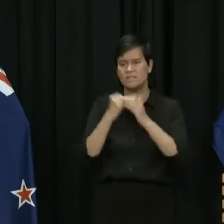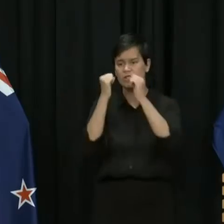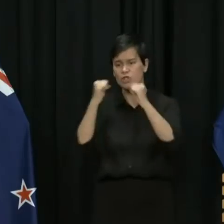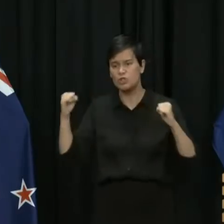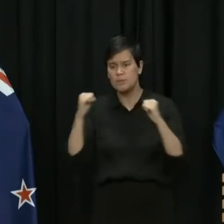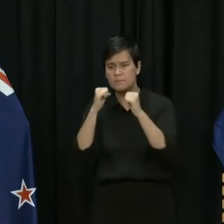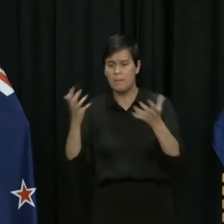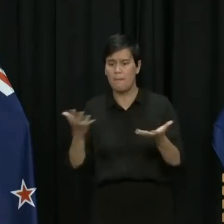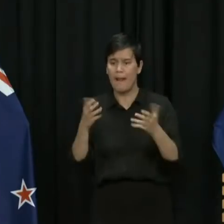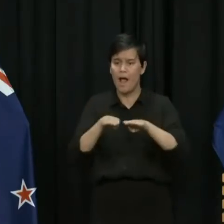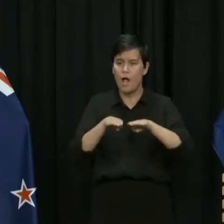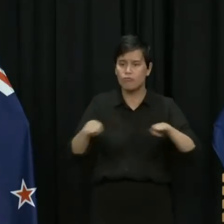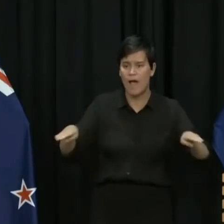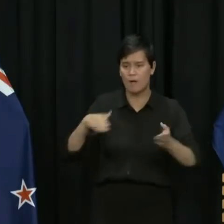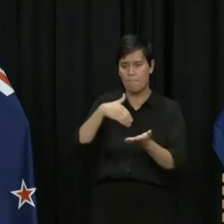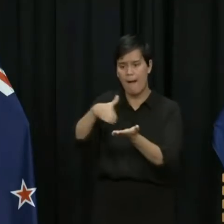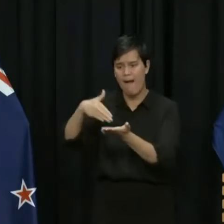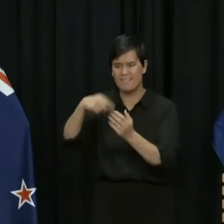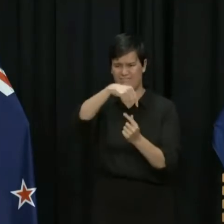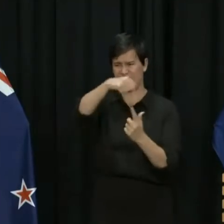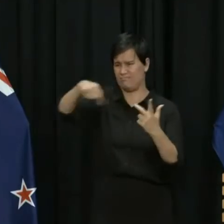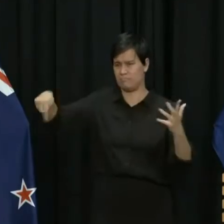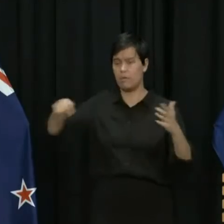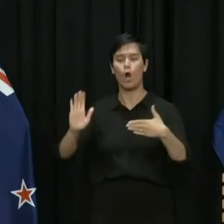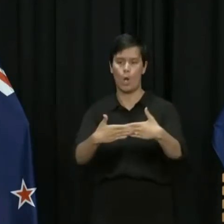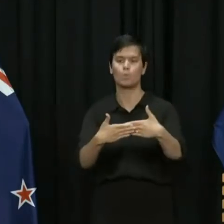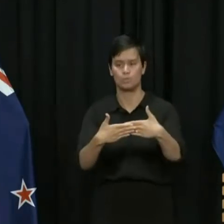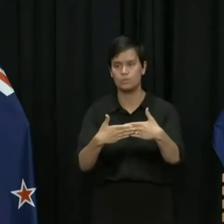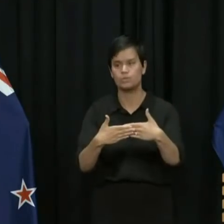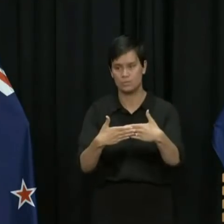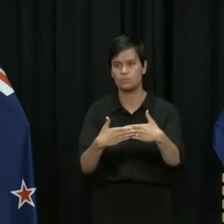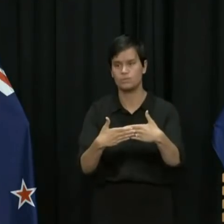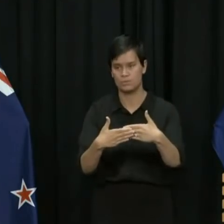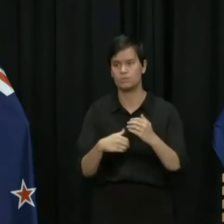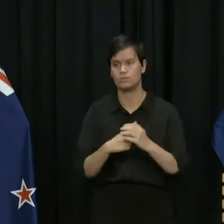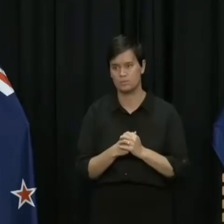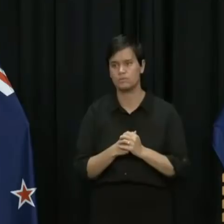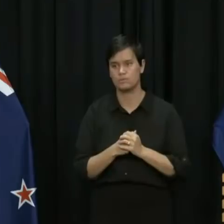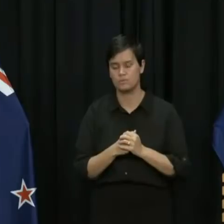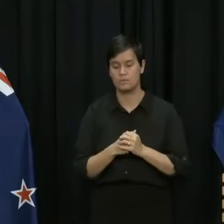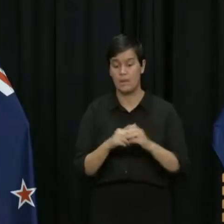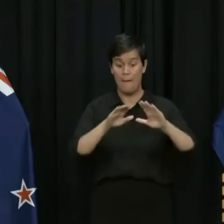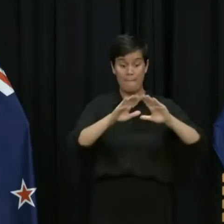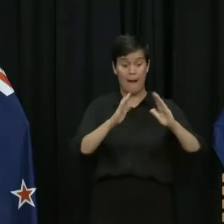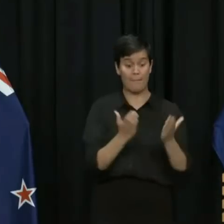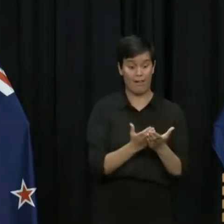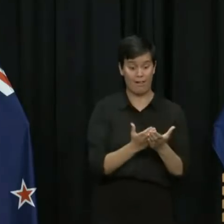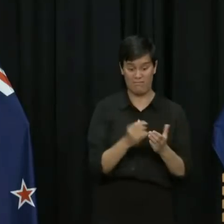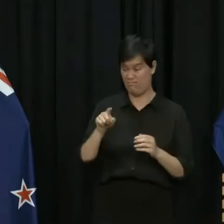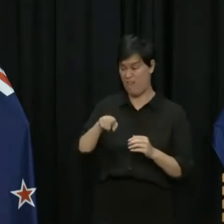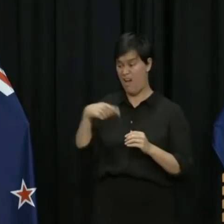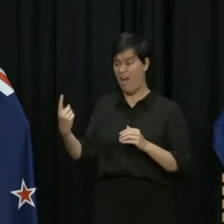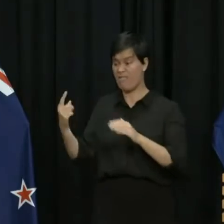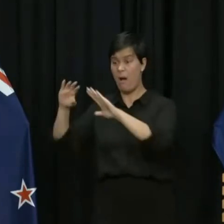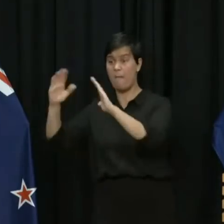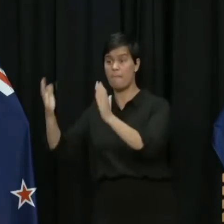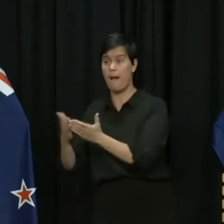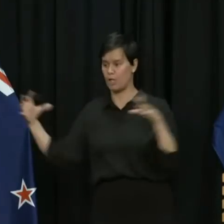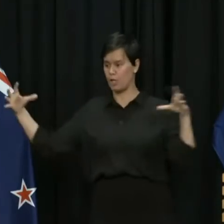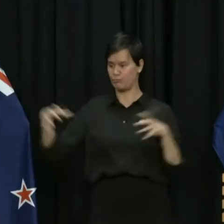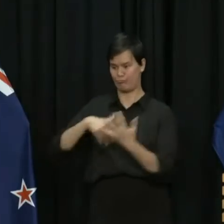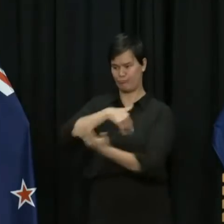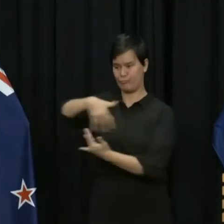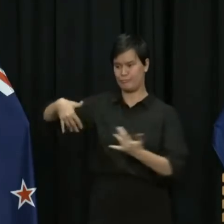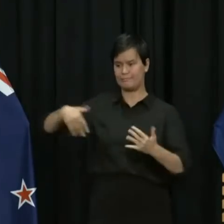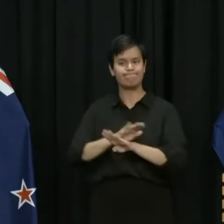pools, playgrounds and markets. Gatherings outside of your bubble are prohibited, with the exception of groups of 10 for wedding